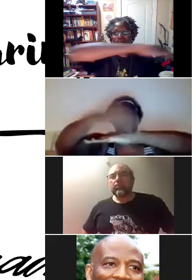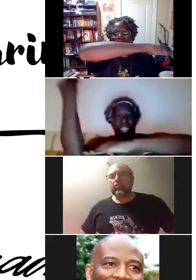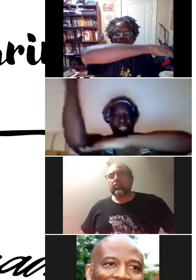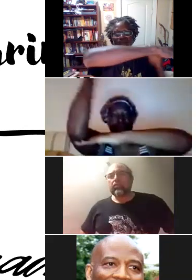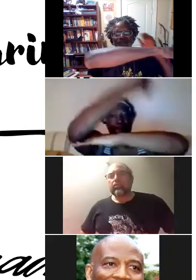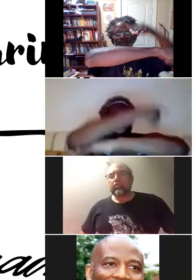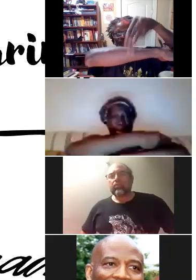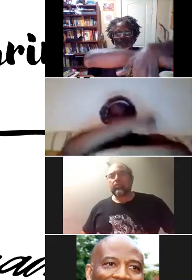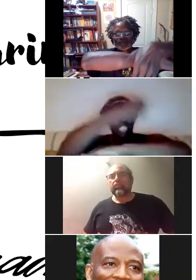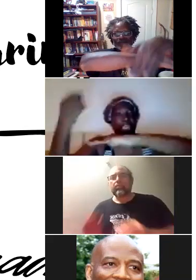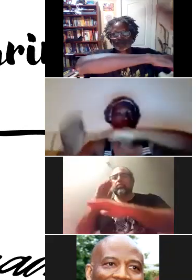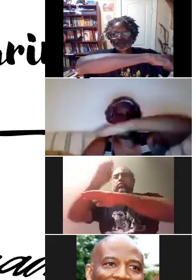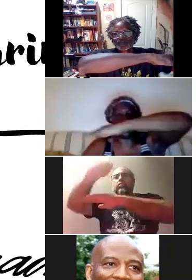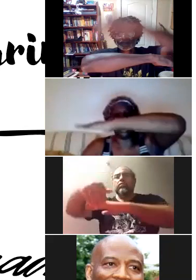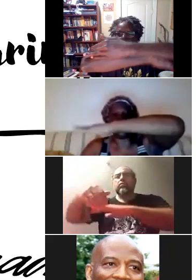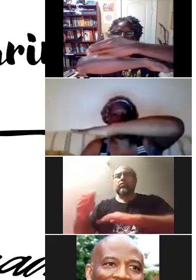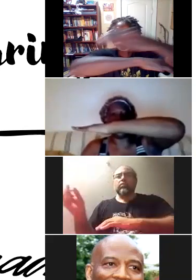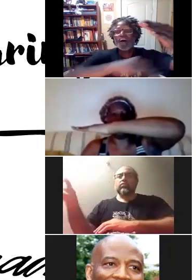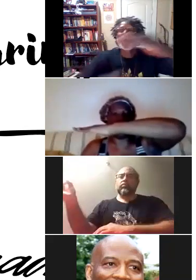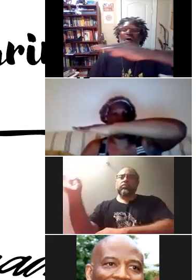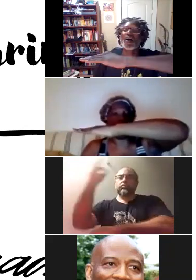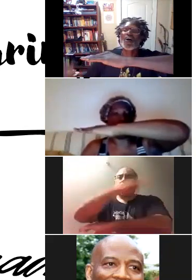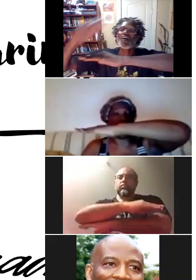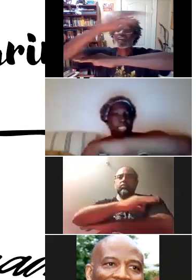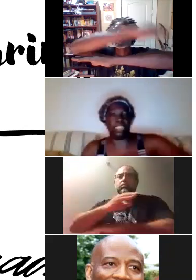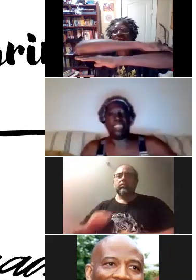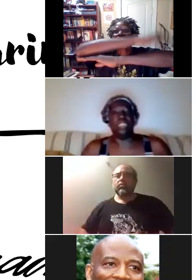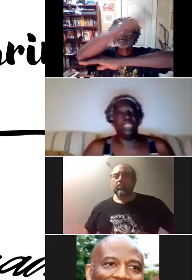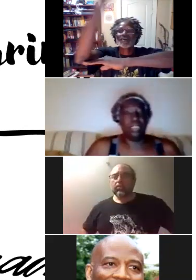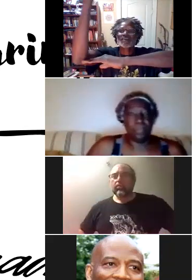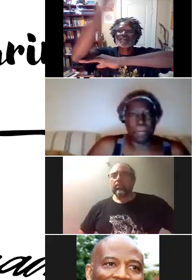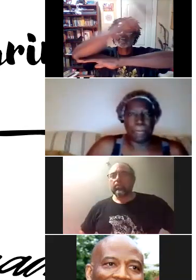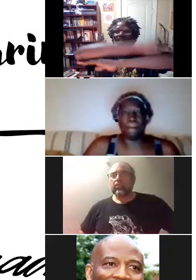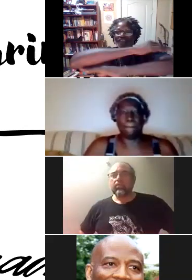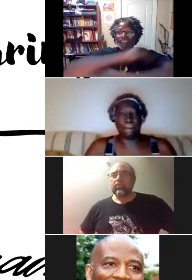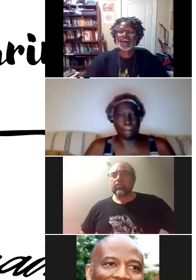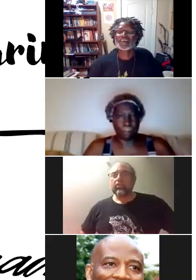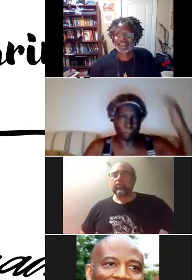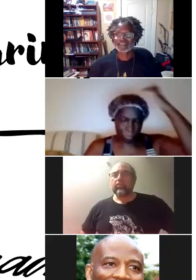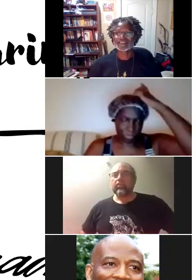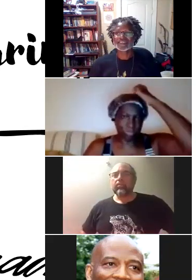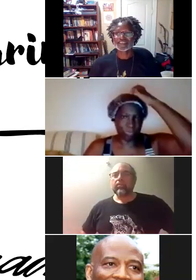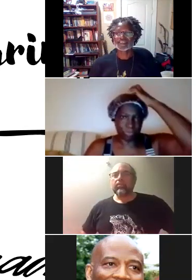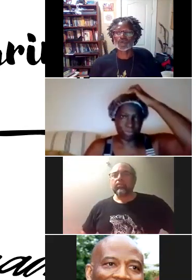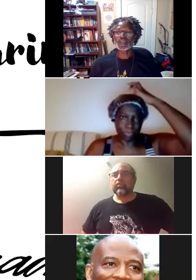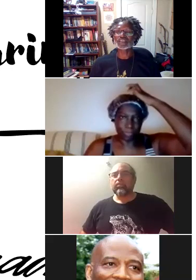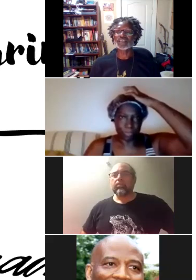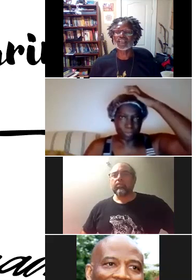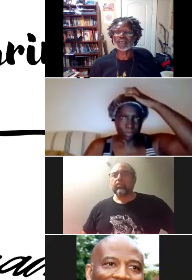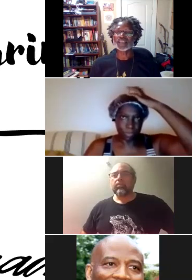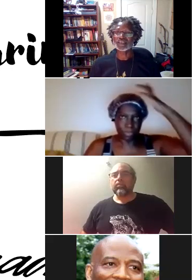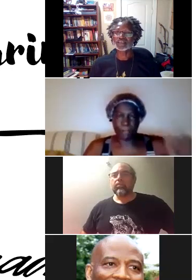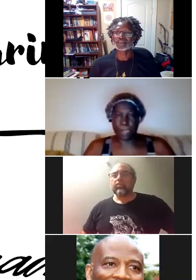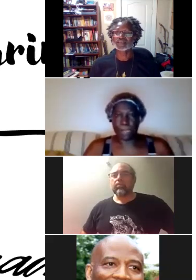night, day, like this is always yeah. going to be your Oh, horizon. okay. Yeah. So what is